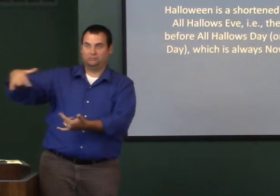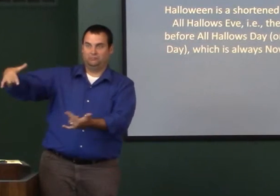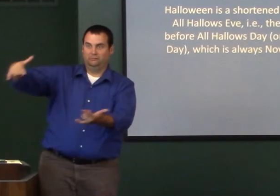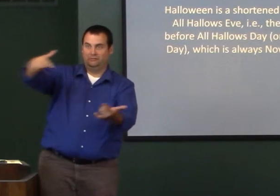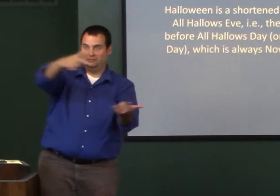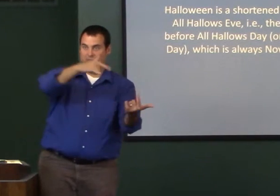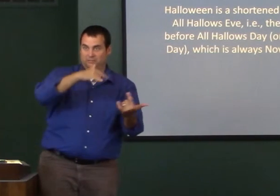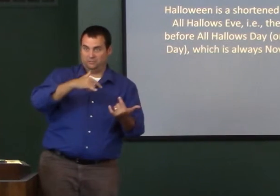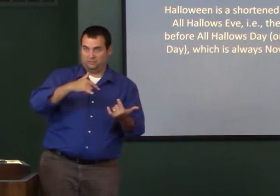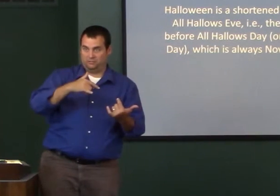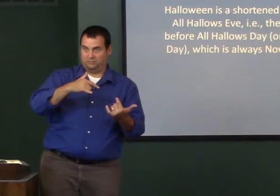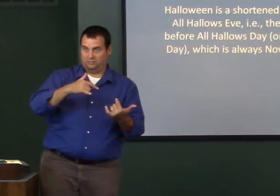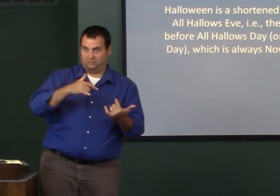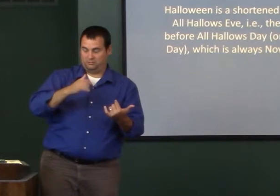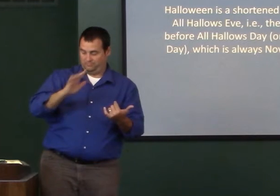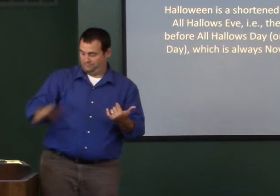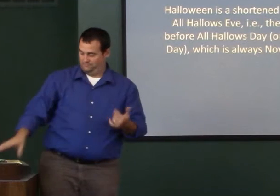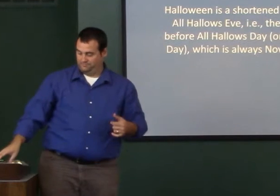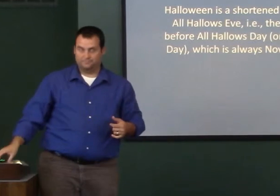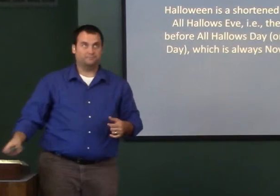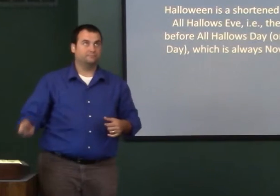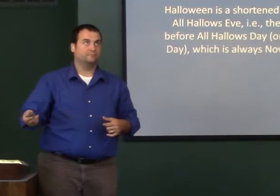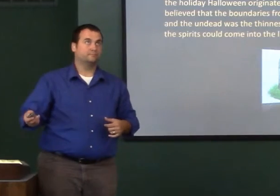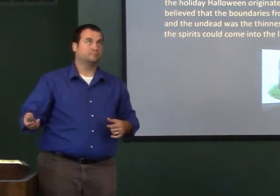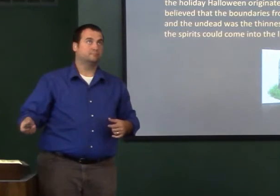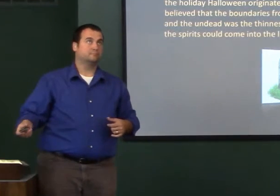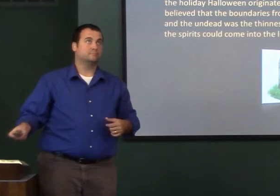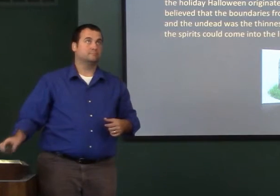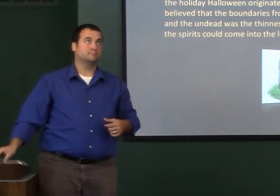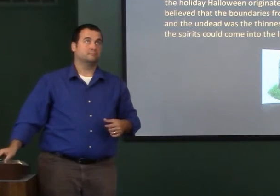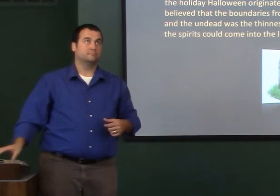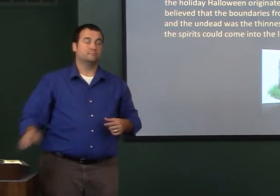about the deaths, the people that died, those spirits.